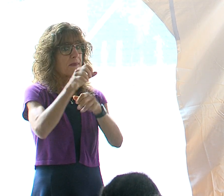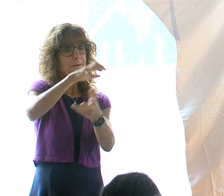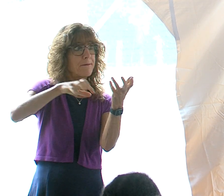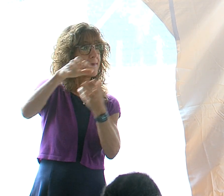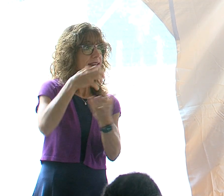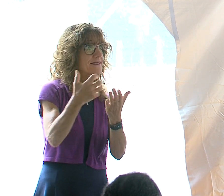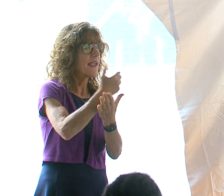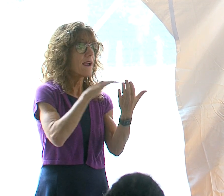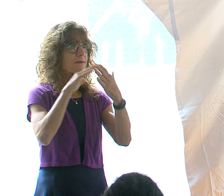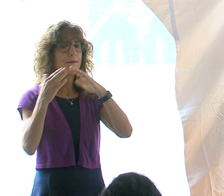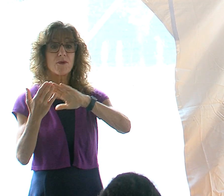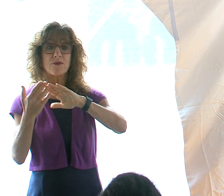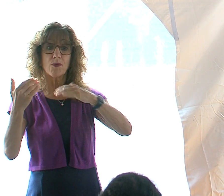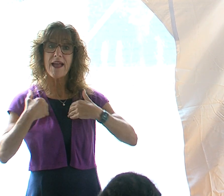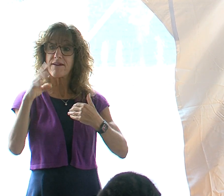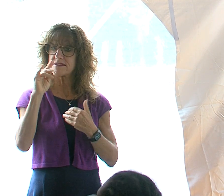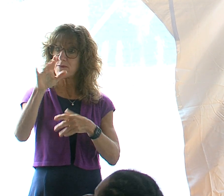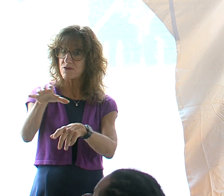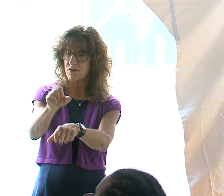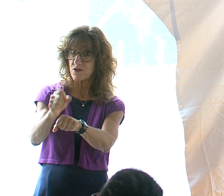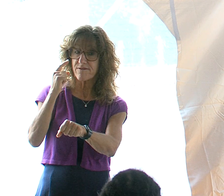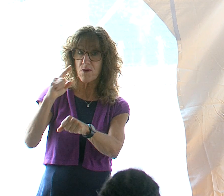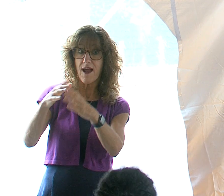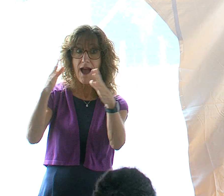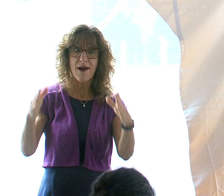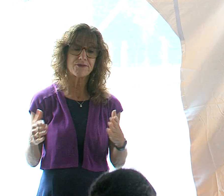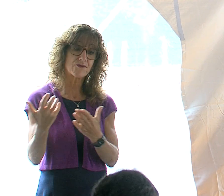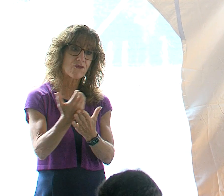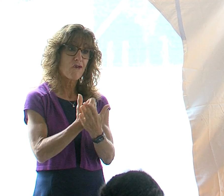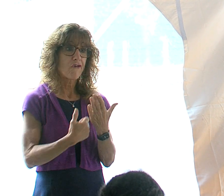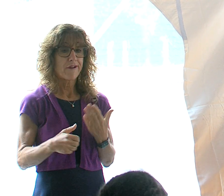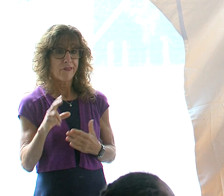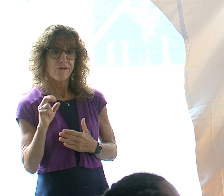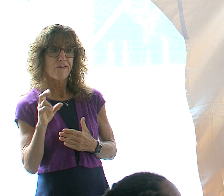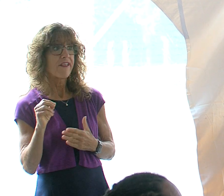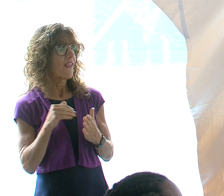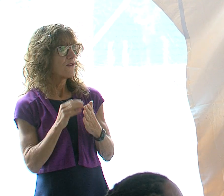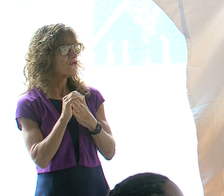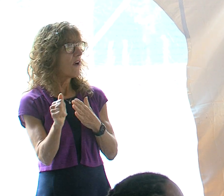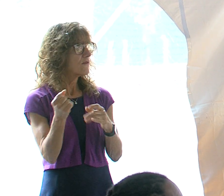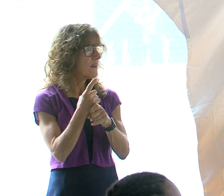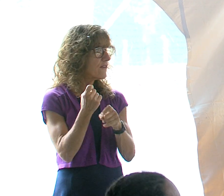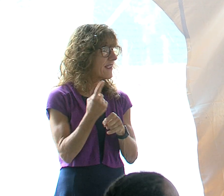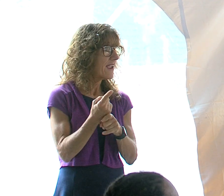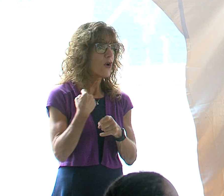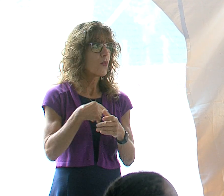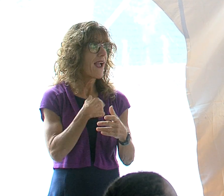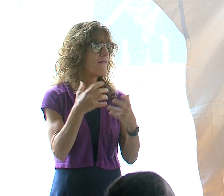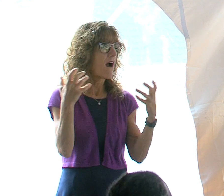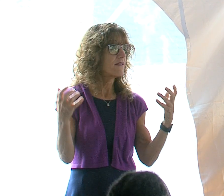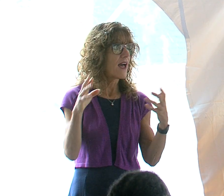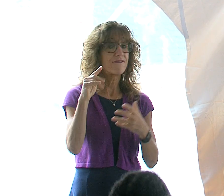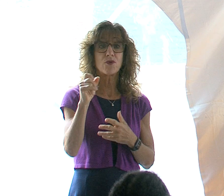mixed-income community. We have some units reserved for households making as little as $30,000 a year. We have a lot of